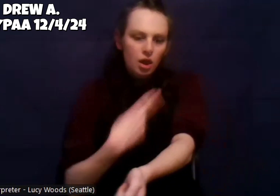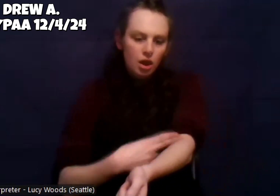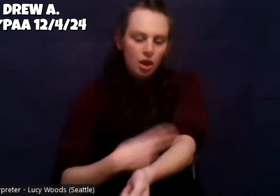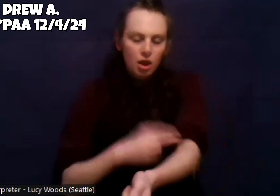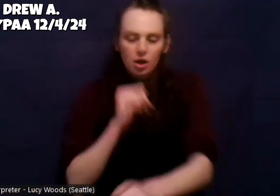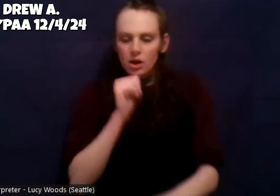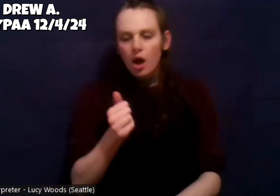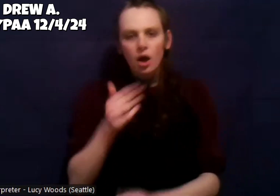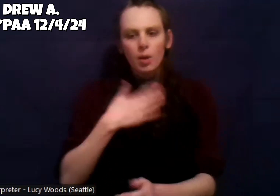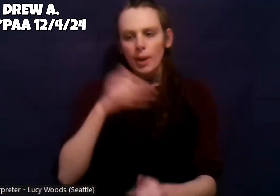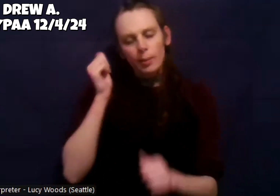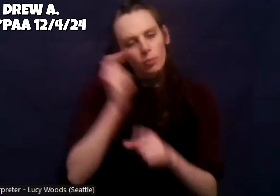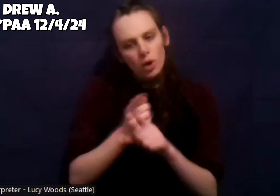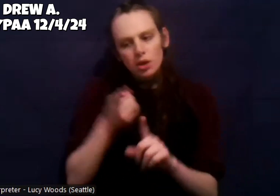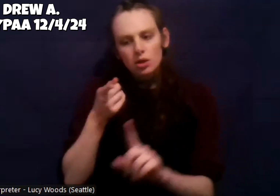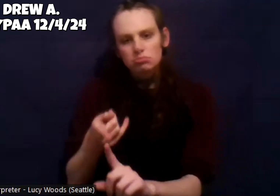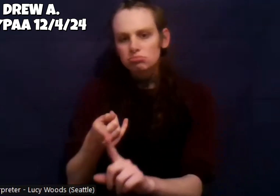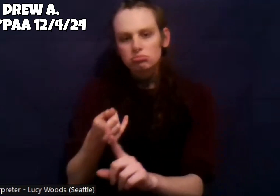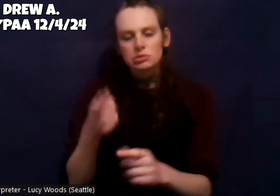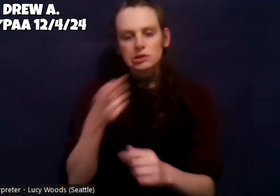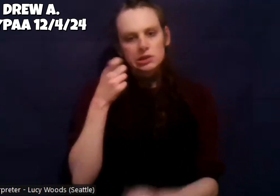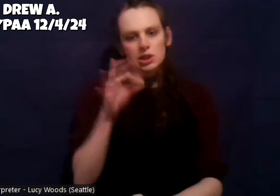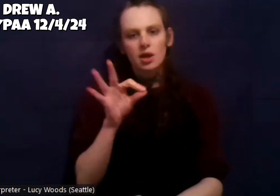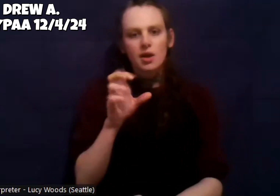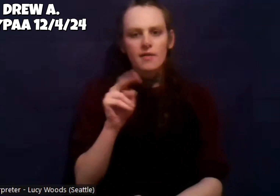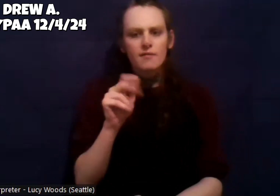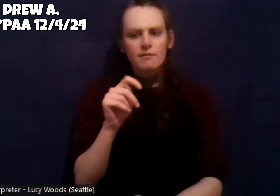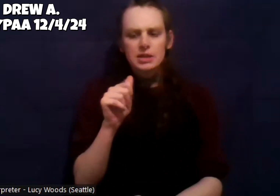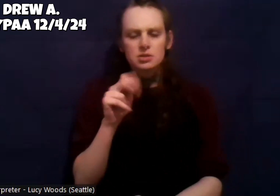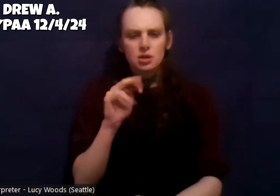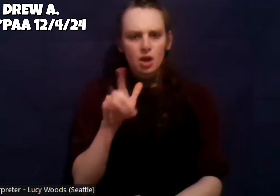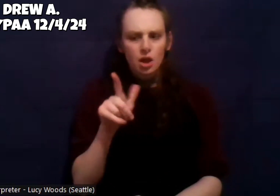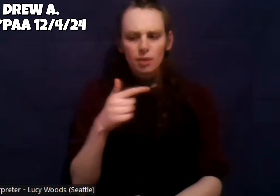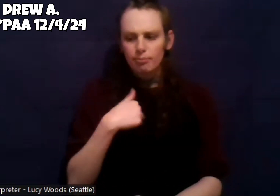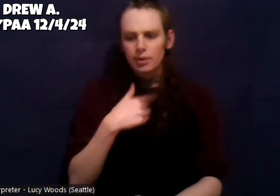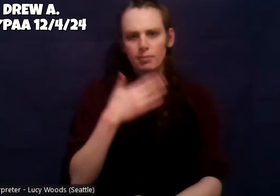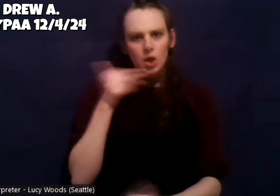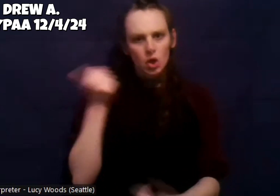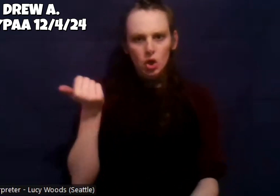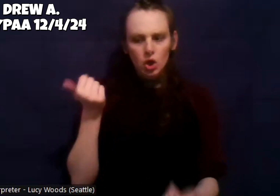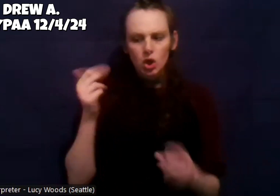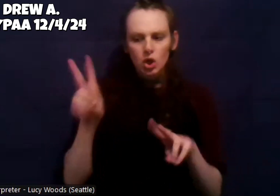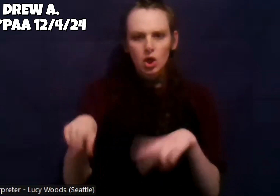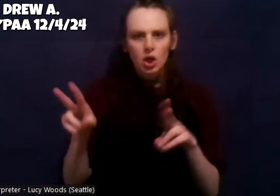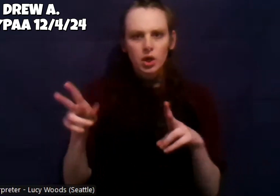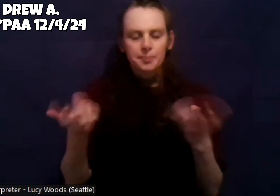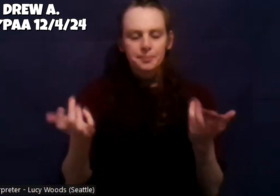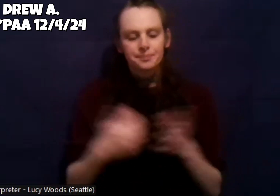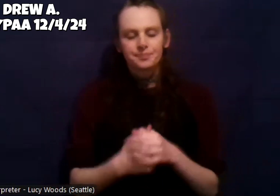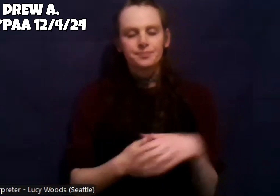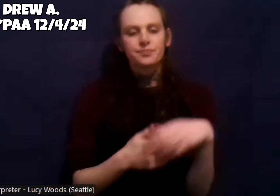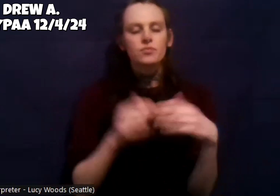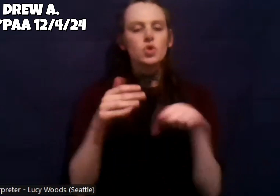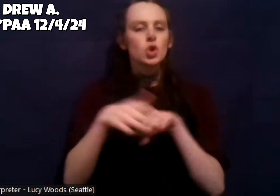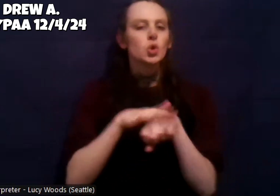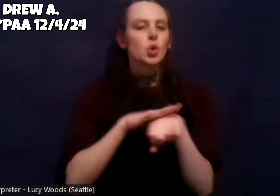I was just drinking myself into oblivion every night. But it slowly started to occur to me that I had a problem,